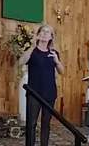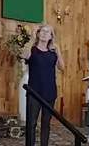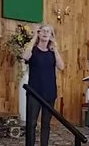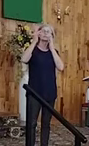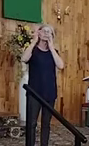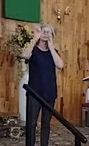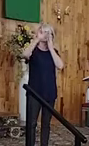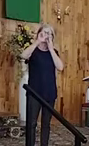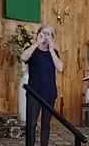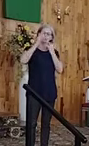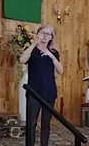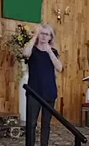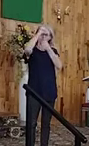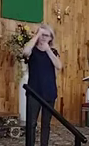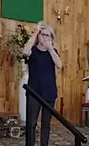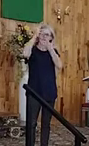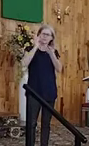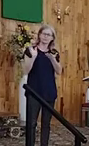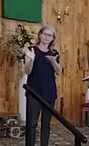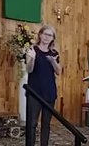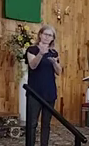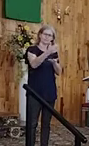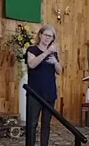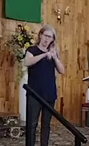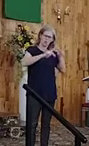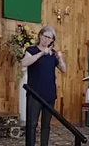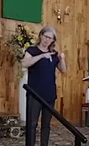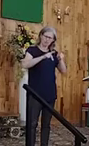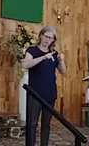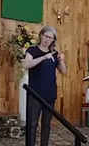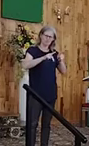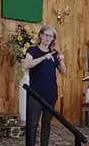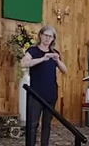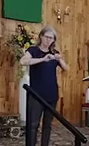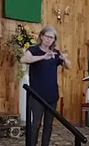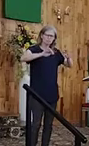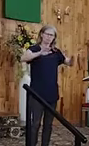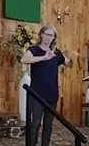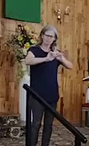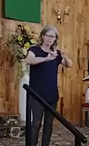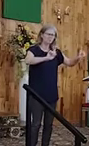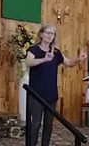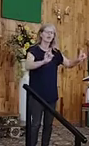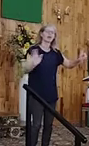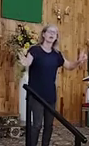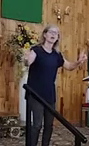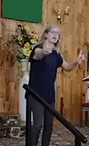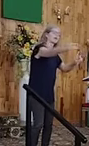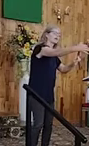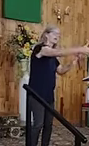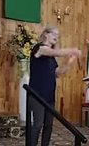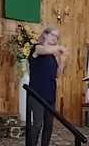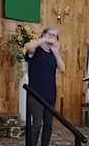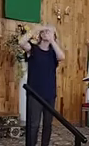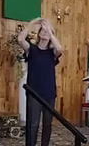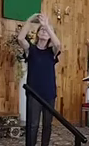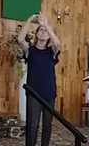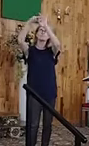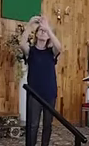O merciful Father, gather to yourself all your children scattered throughout the world. To